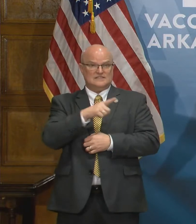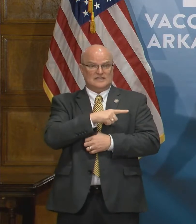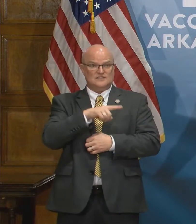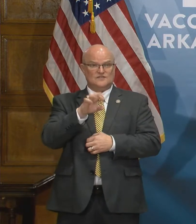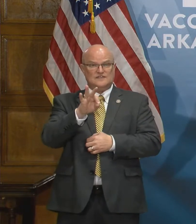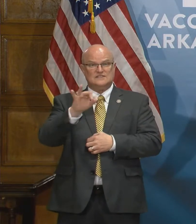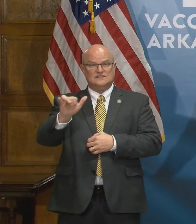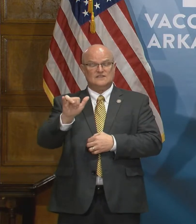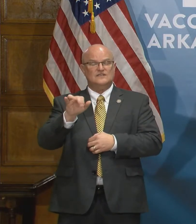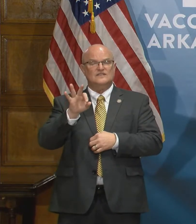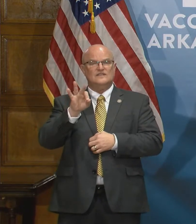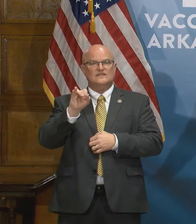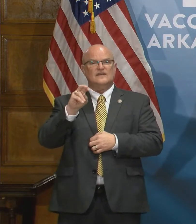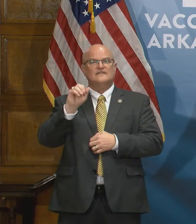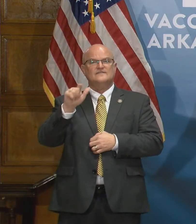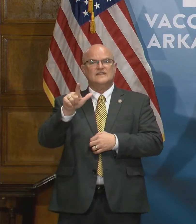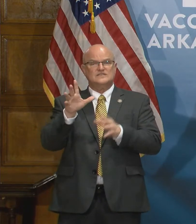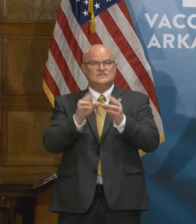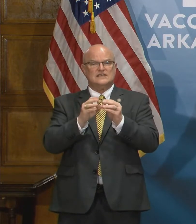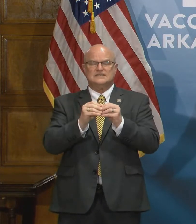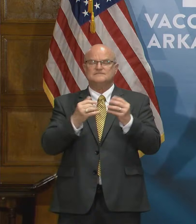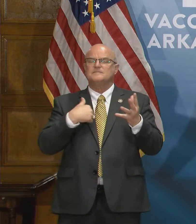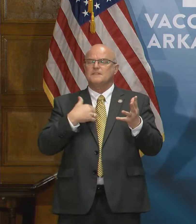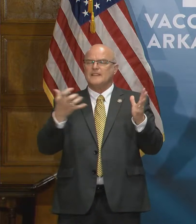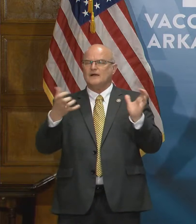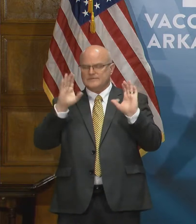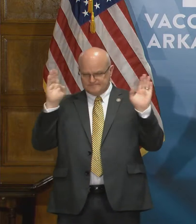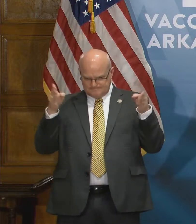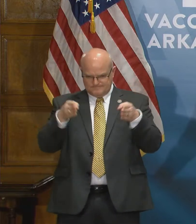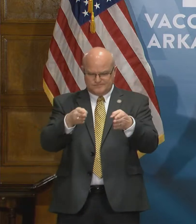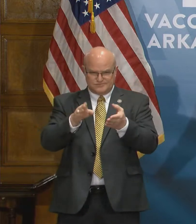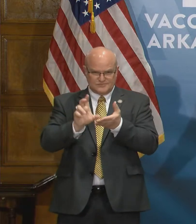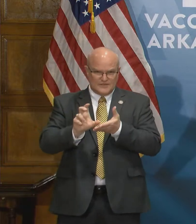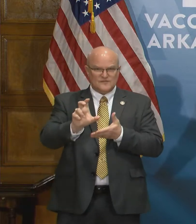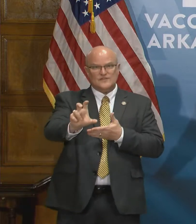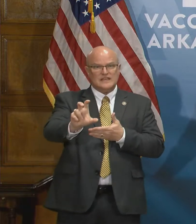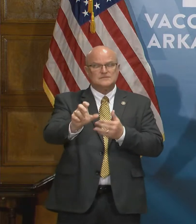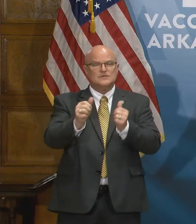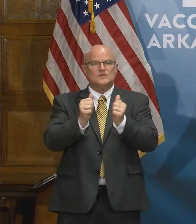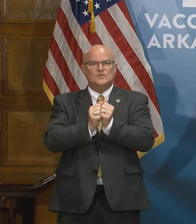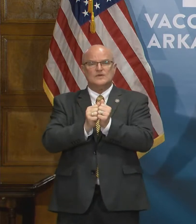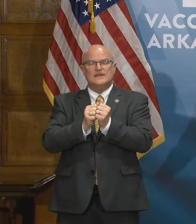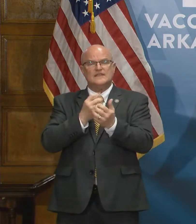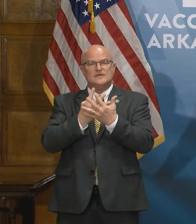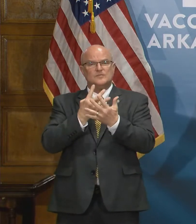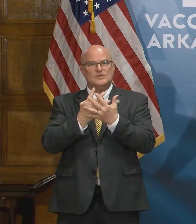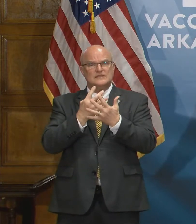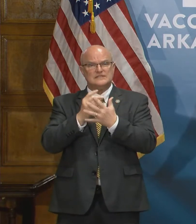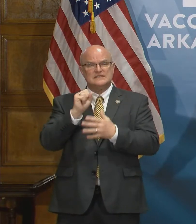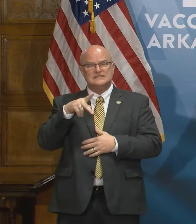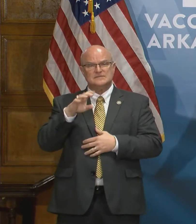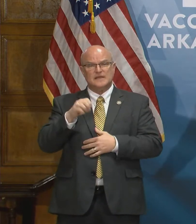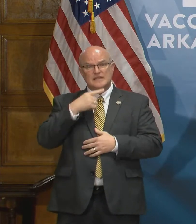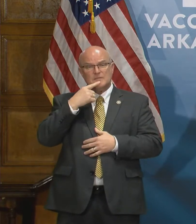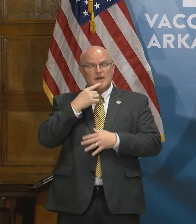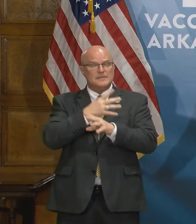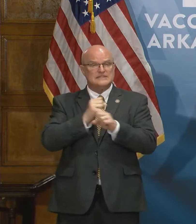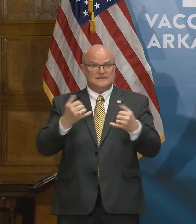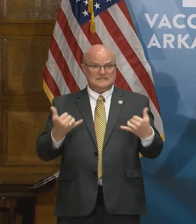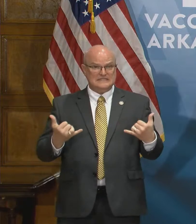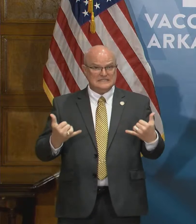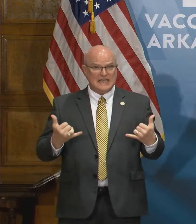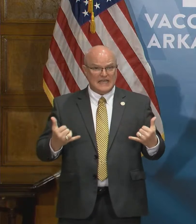session, I'd like to keep the focus on the investment in adequate prison space and public safety